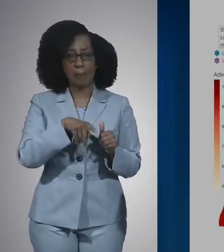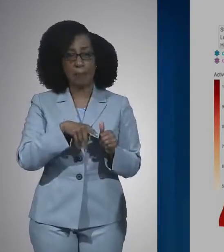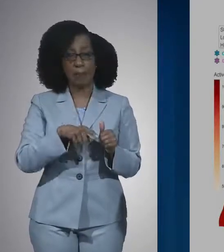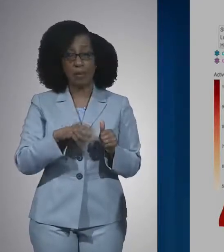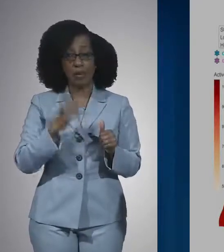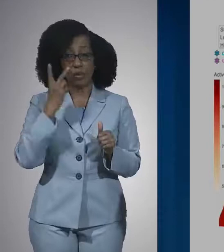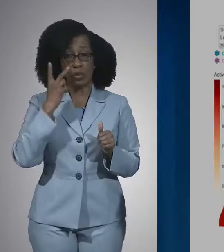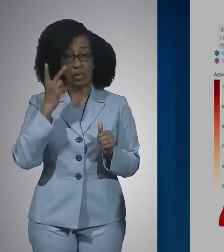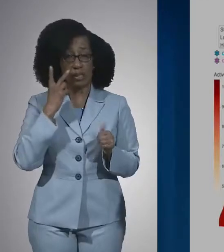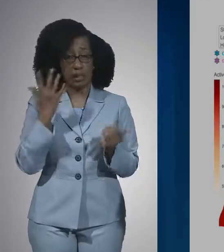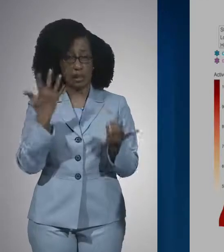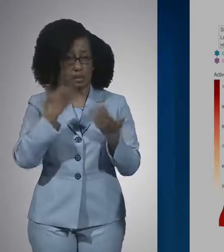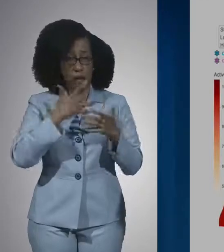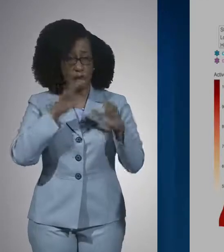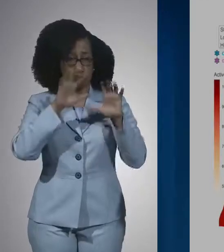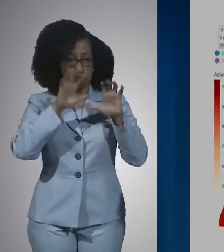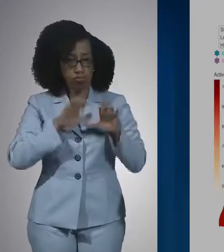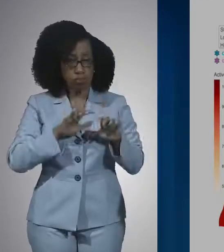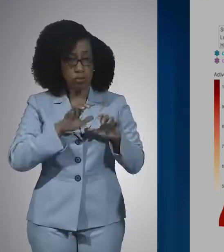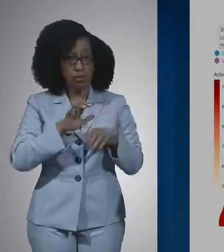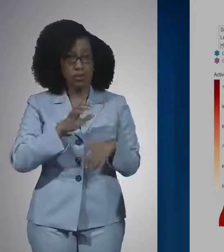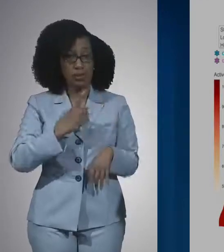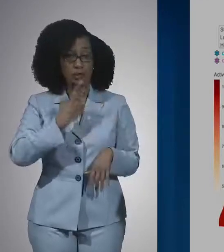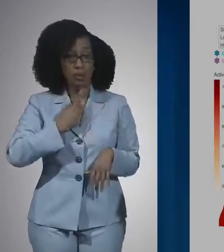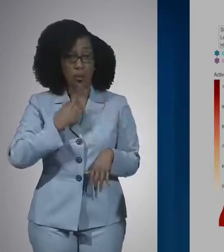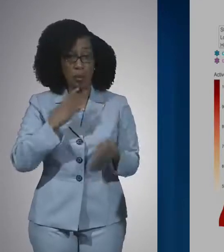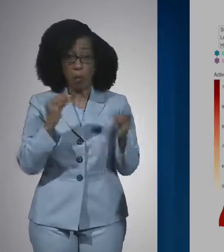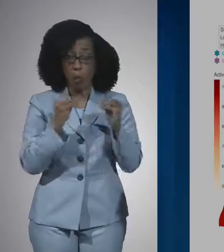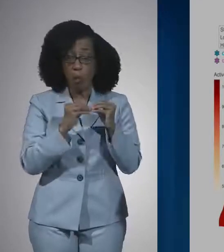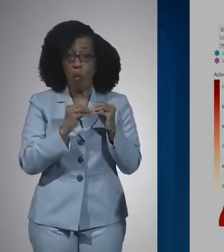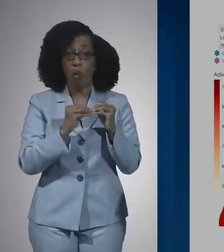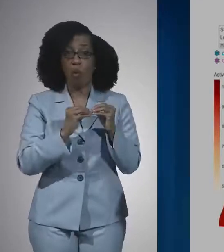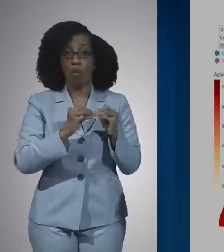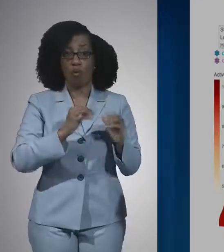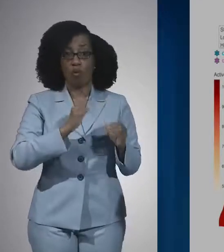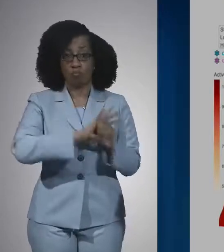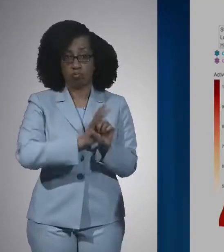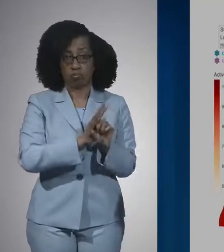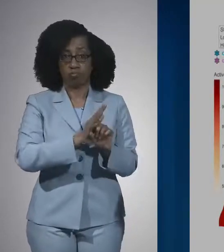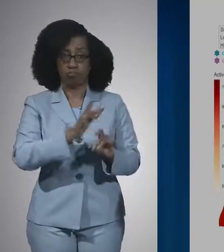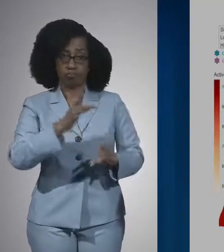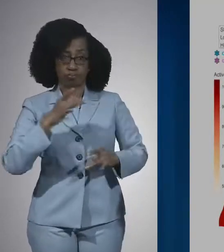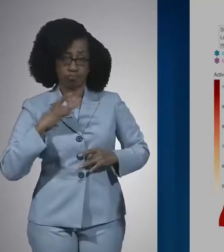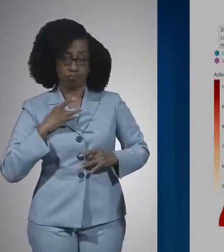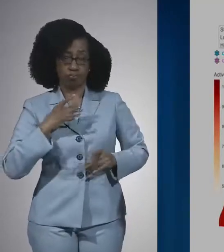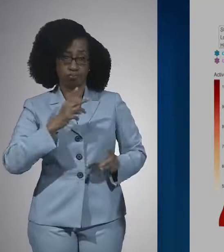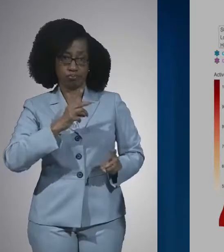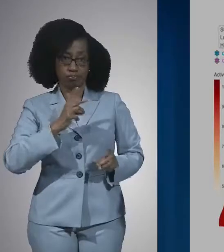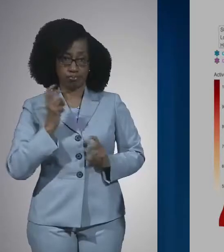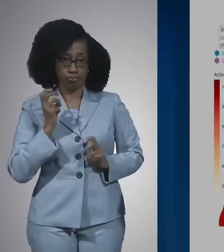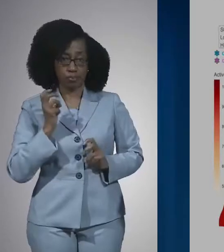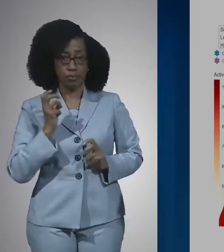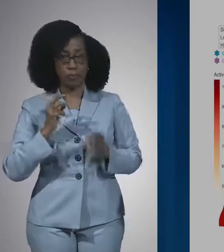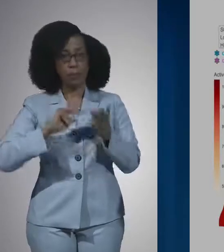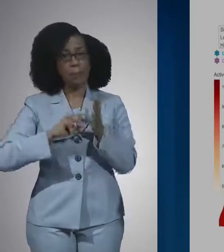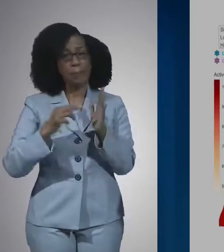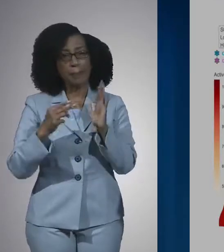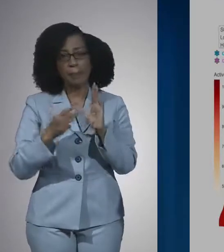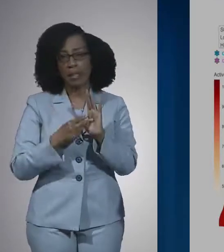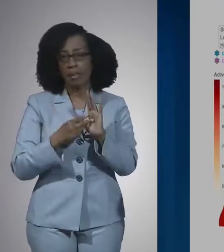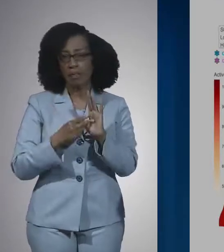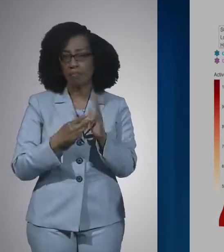with darker areas represent areas with more active cases currently. And active cases are cases that